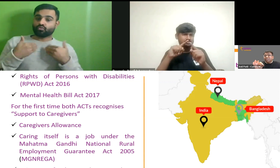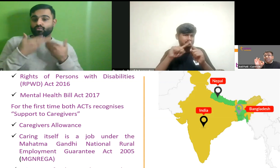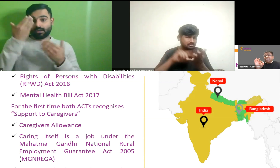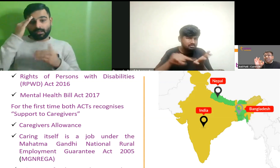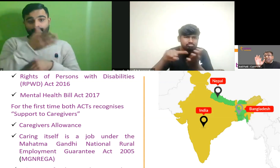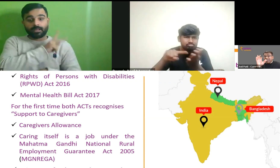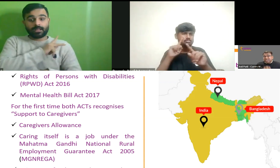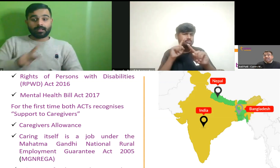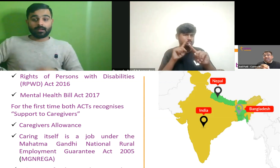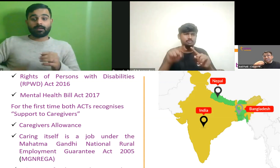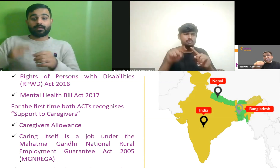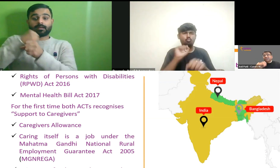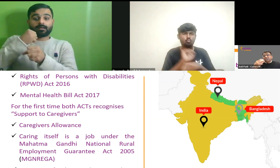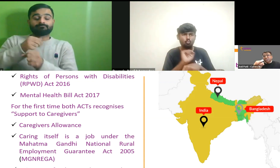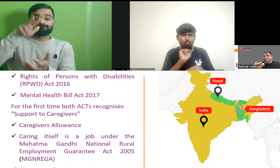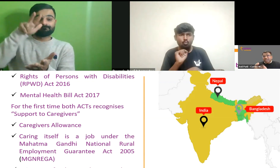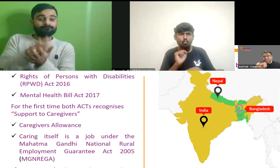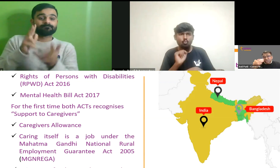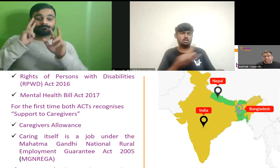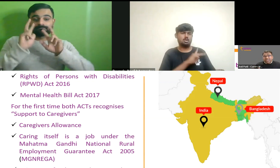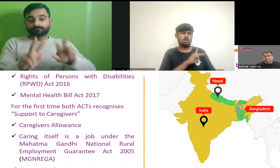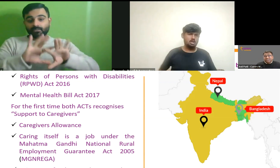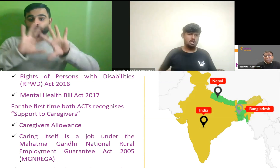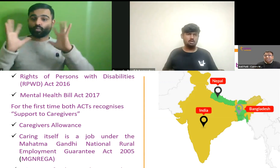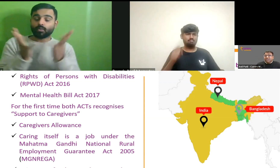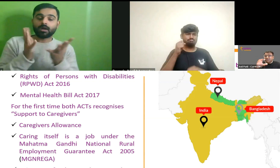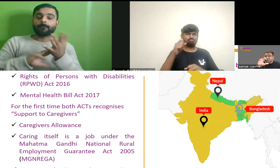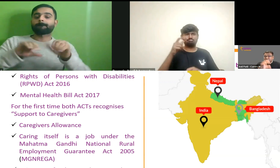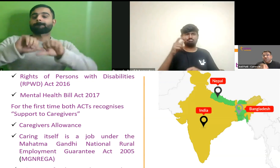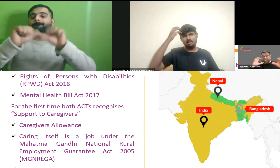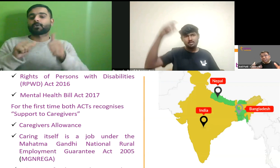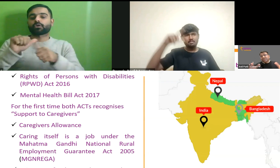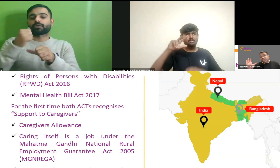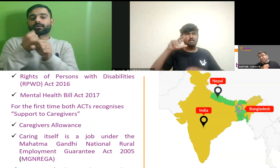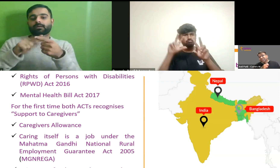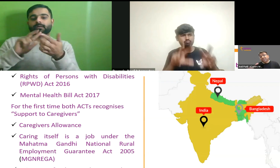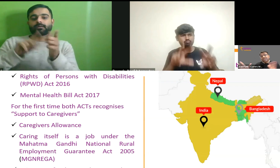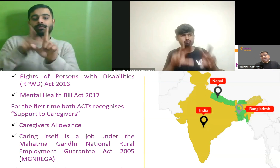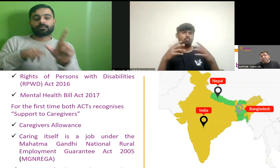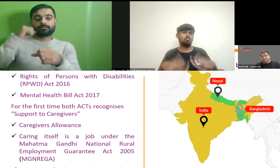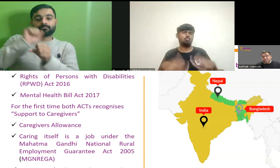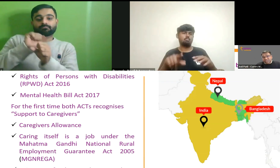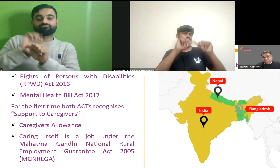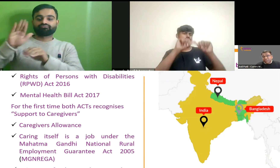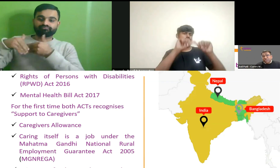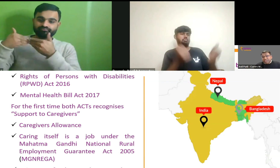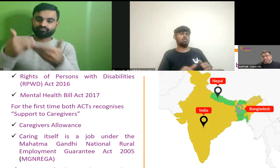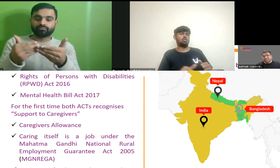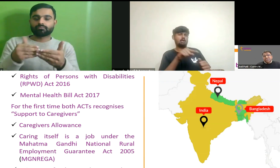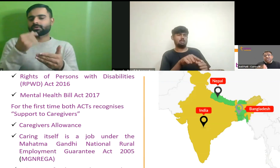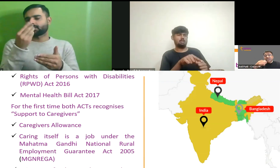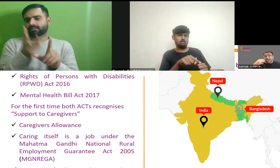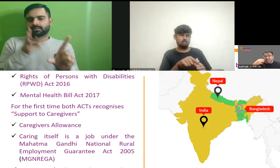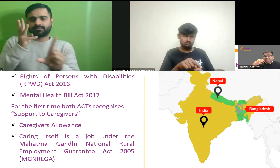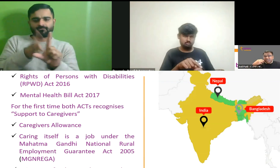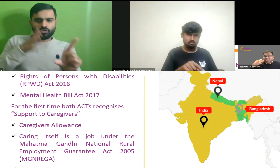Karnataka government has recognized carers worldwide as a nodal agencies, and through our work last 3-4